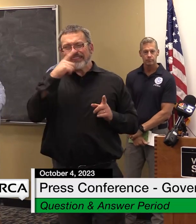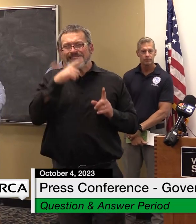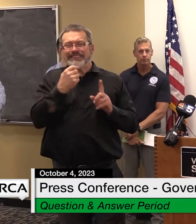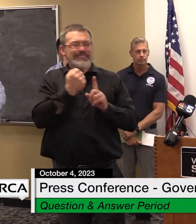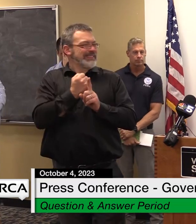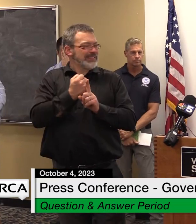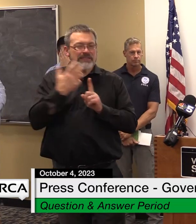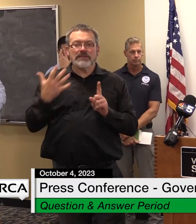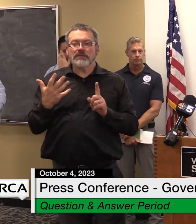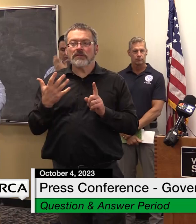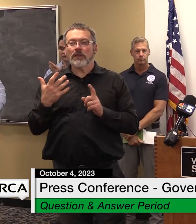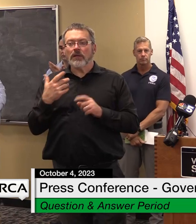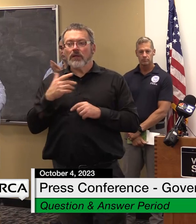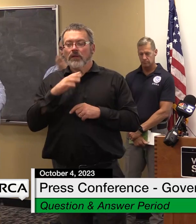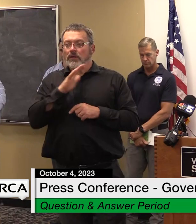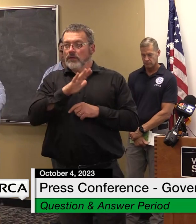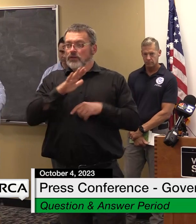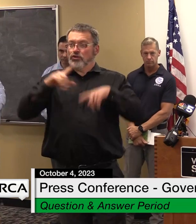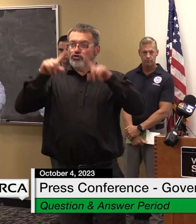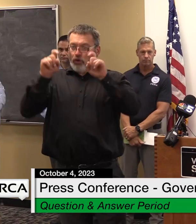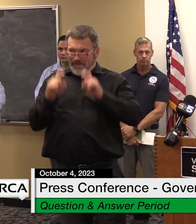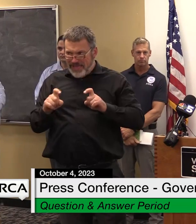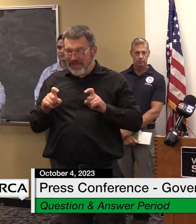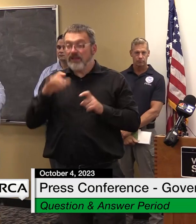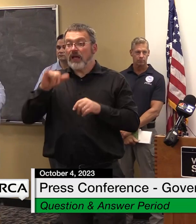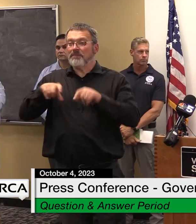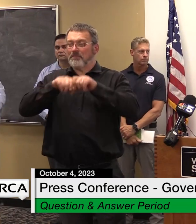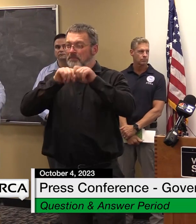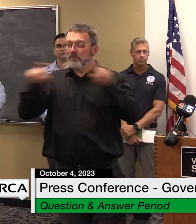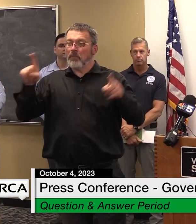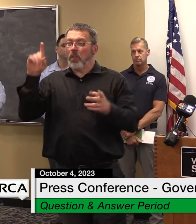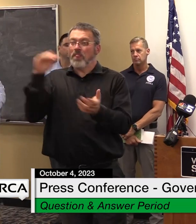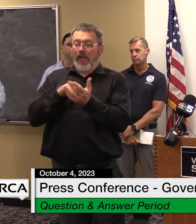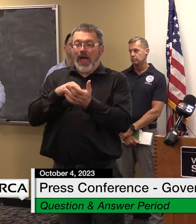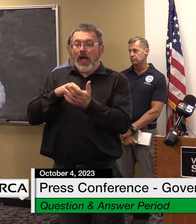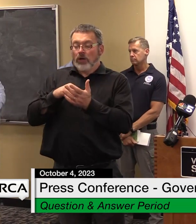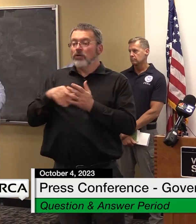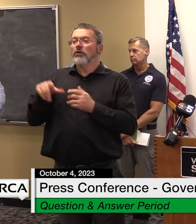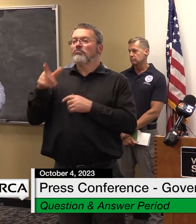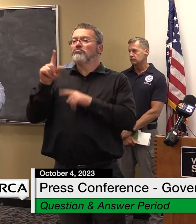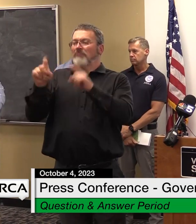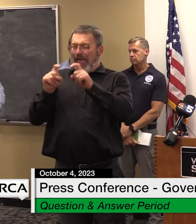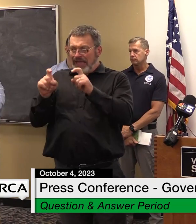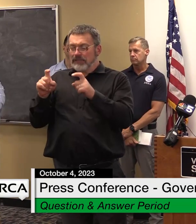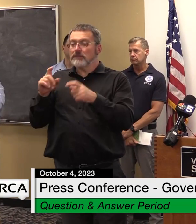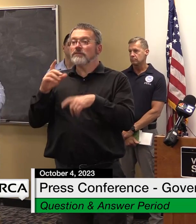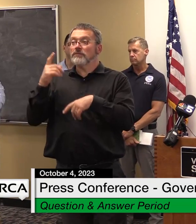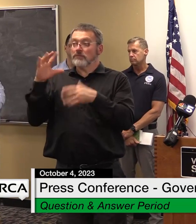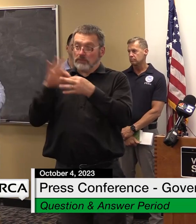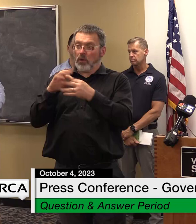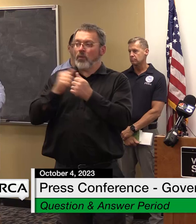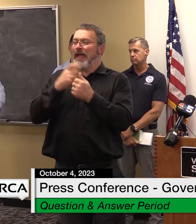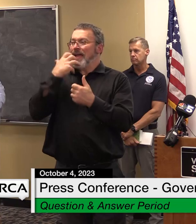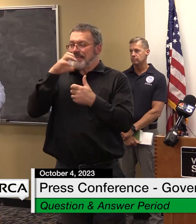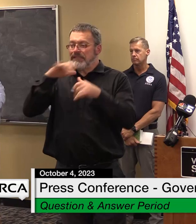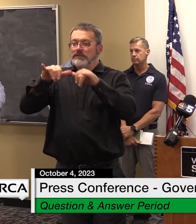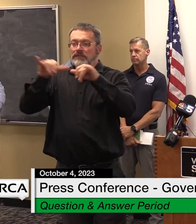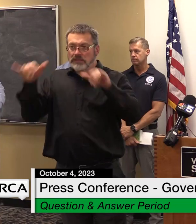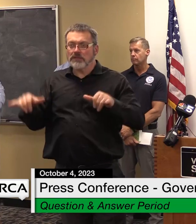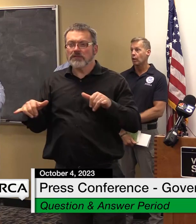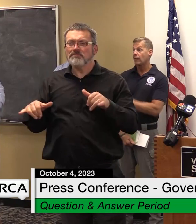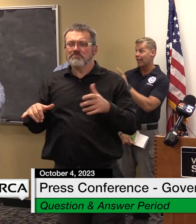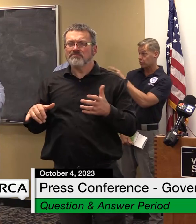found from the survey of people with damaged or no heating systems. You mentioned you've heard from